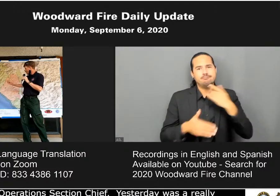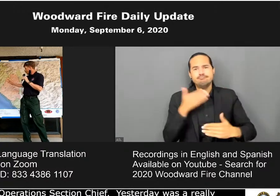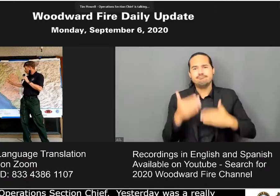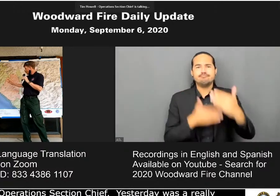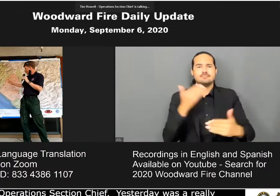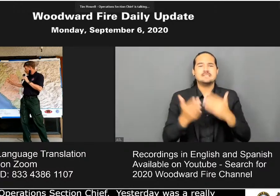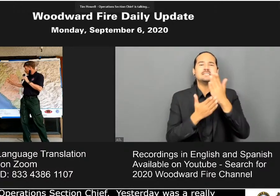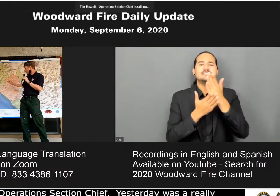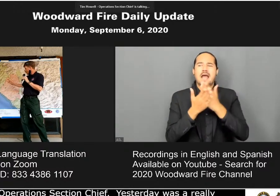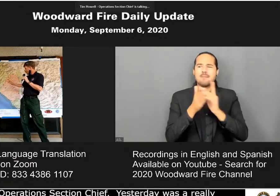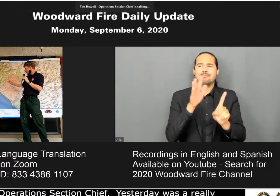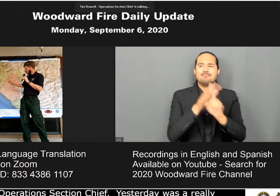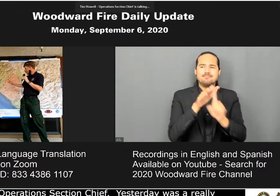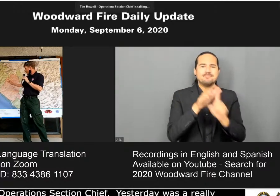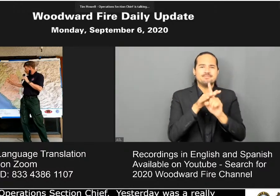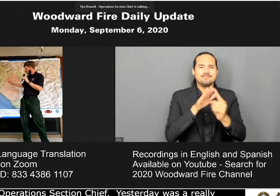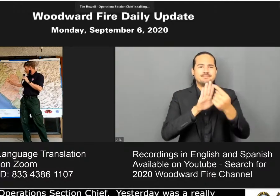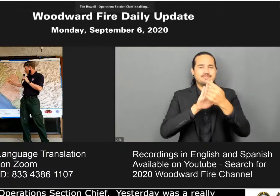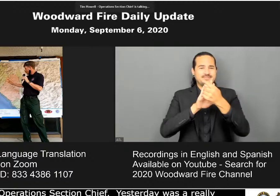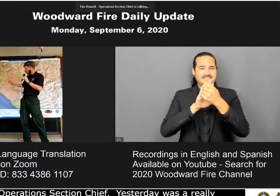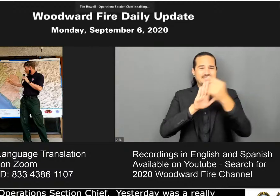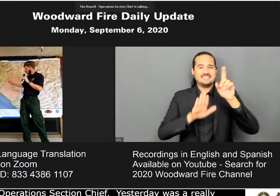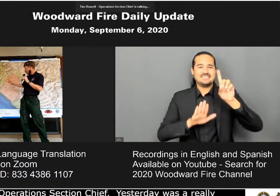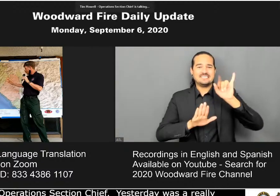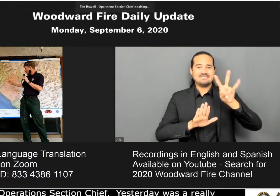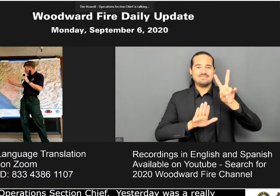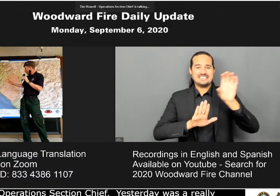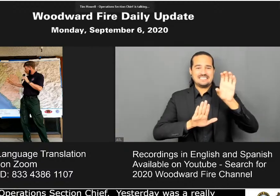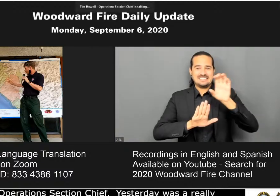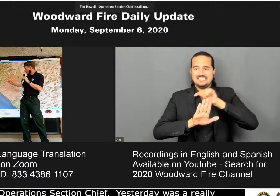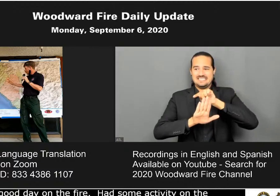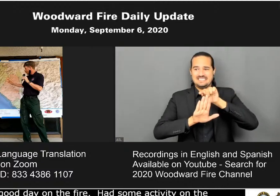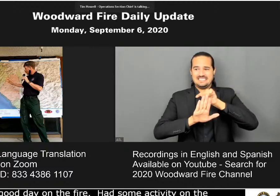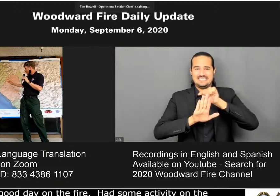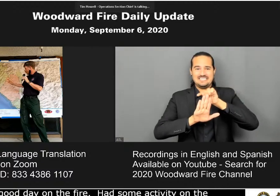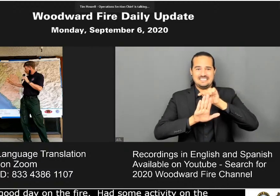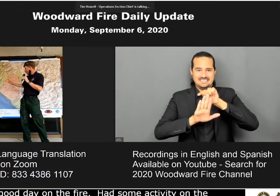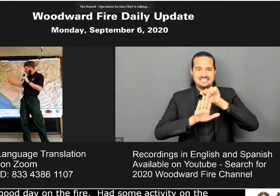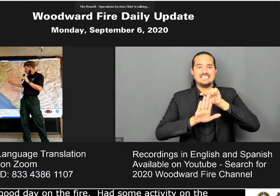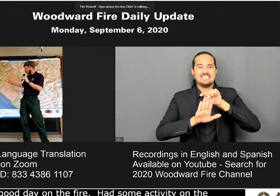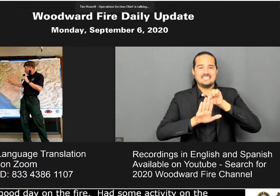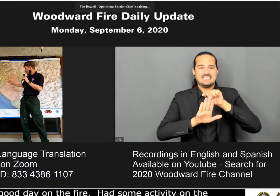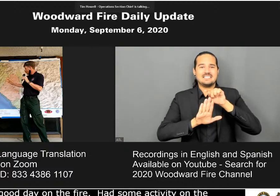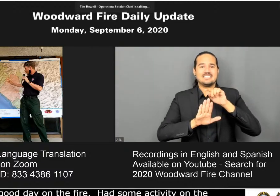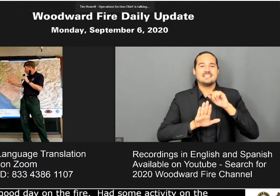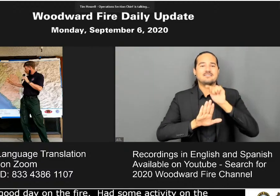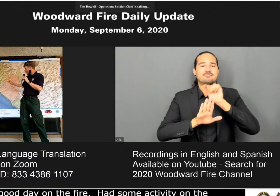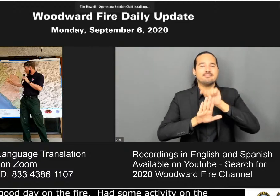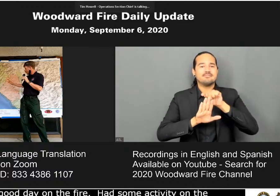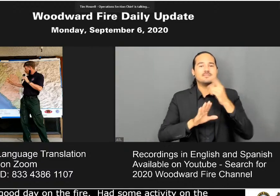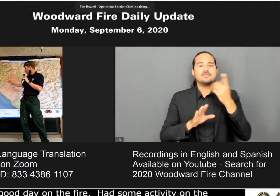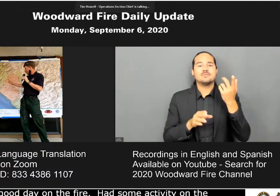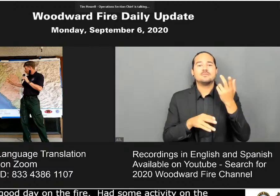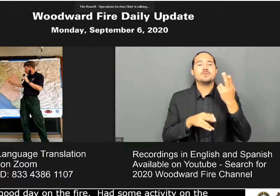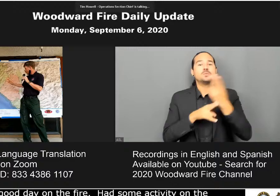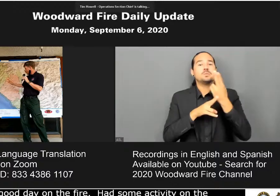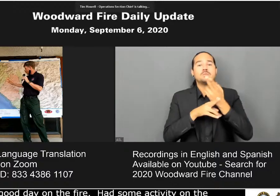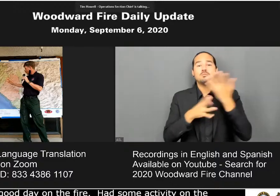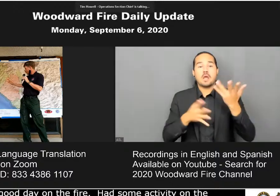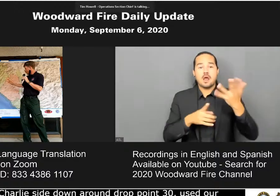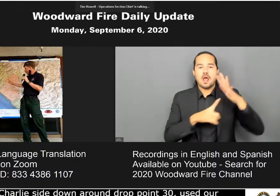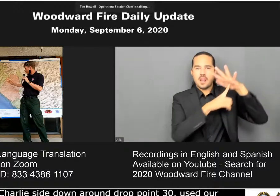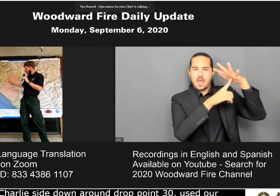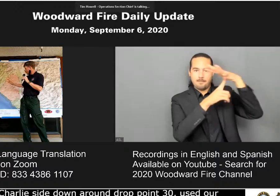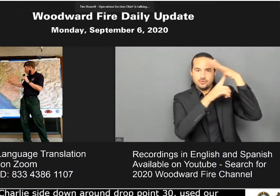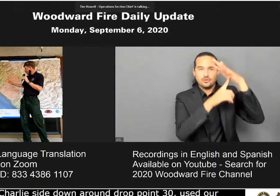the Charlie side, down around drop point 30, used our helicopter to help support the crews on the ground with that.